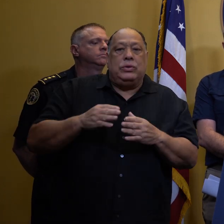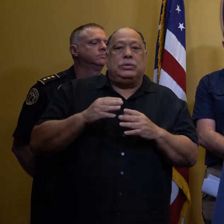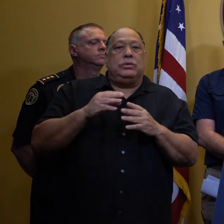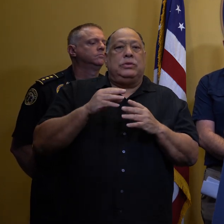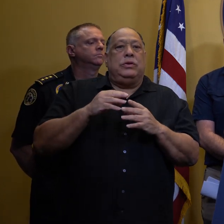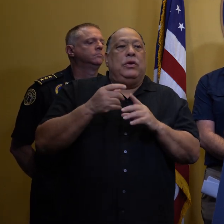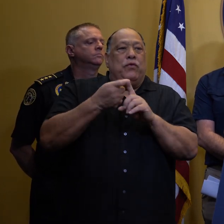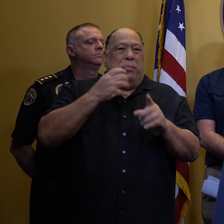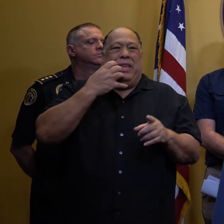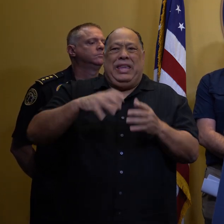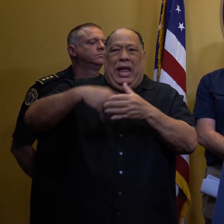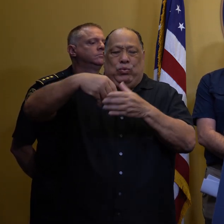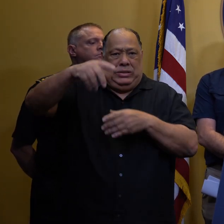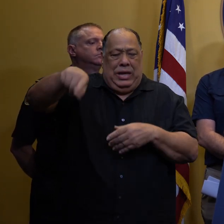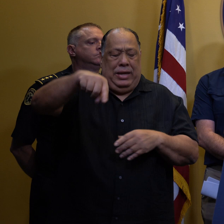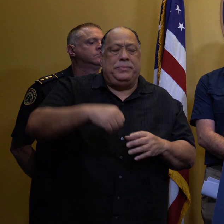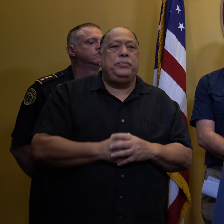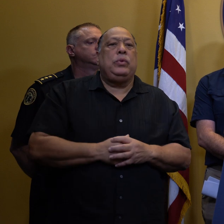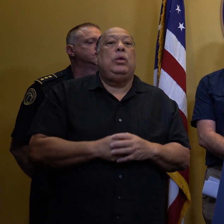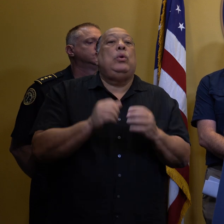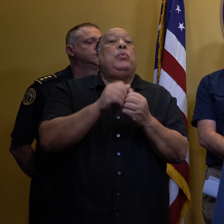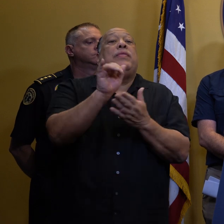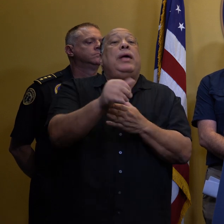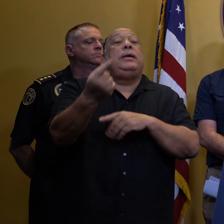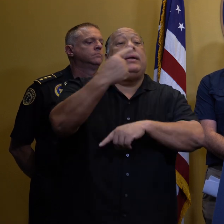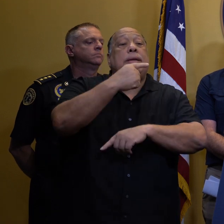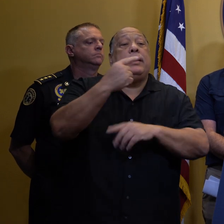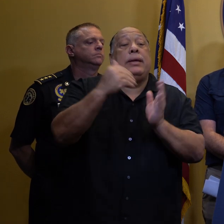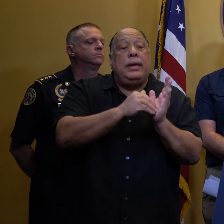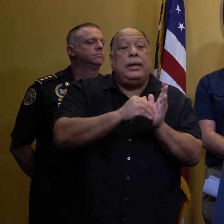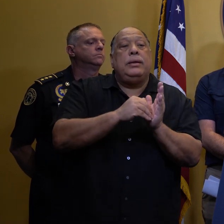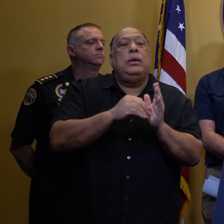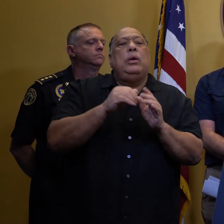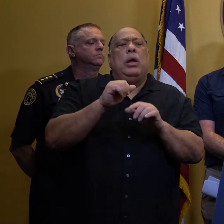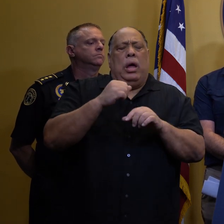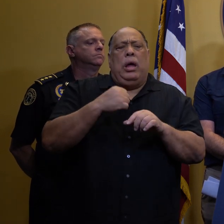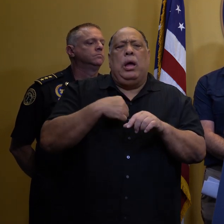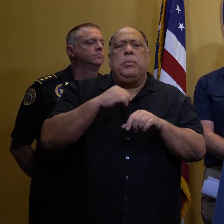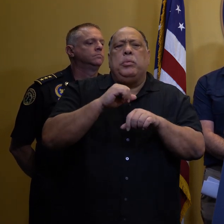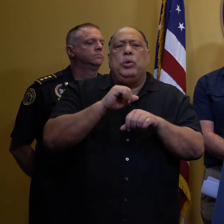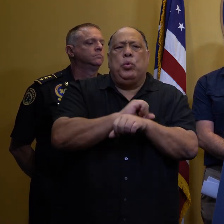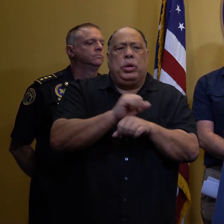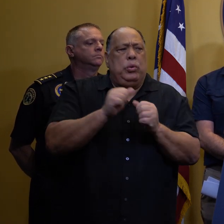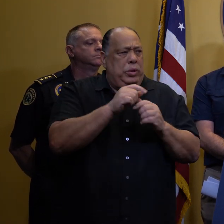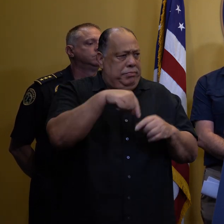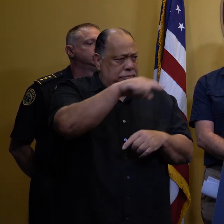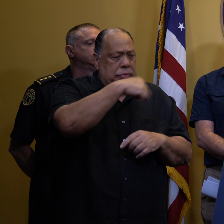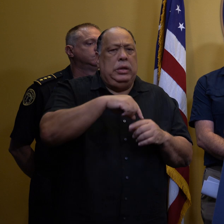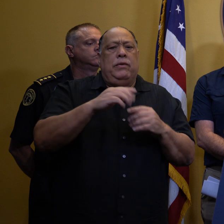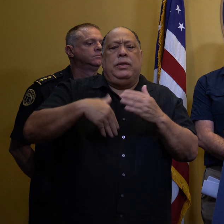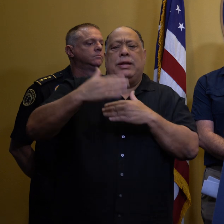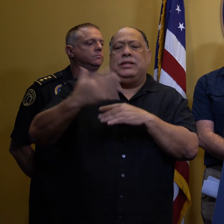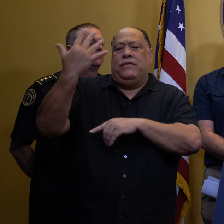from the heat outdoors. So with that, again, we're going to be working with this unprecedented heat event over the course of the next